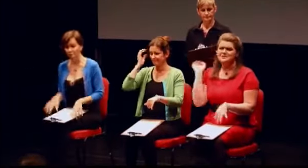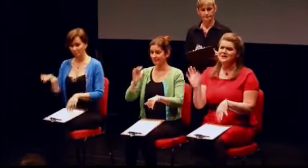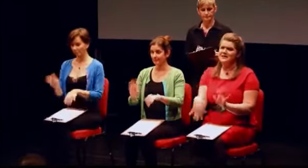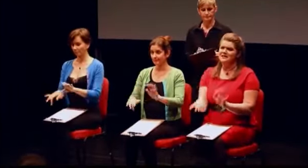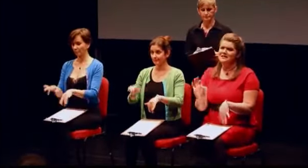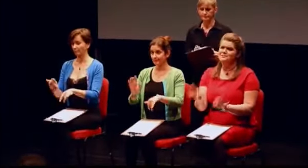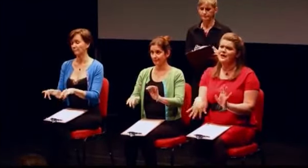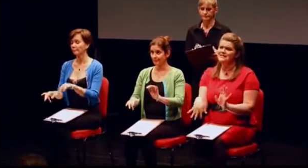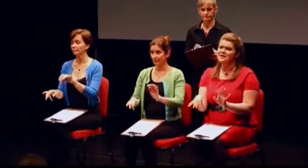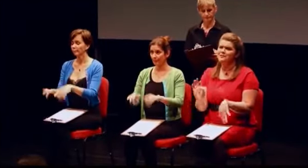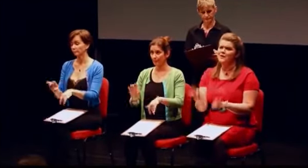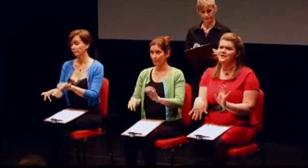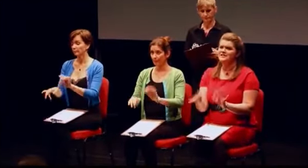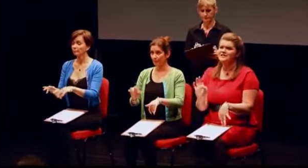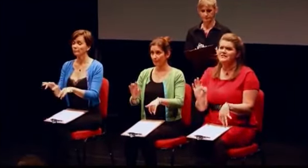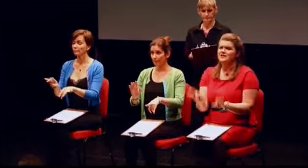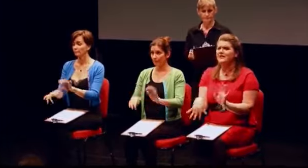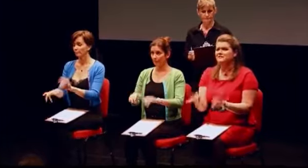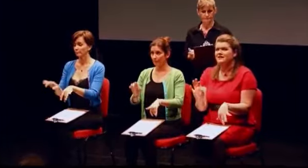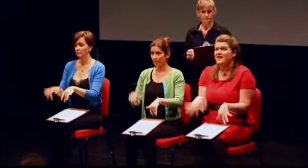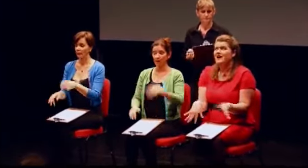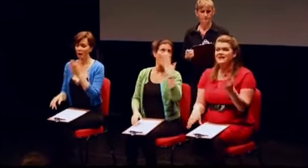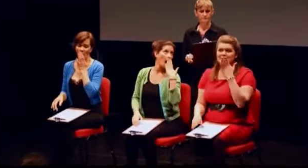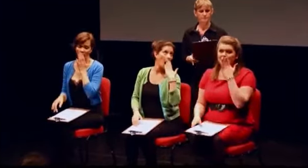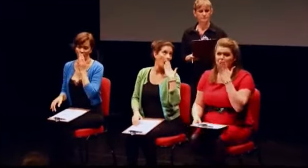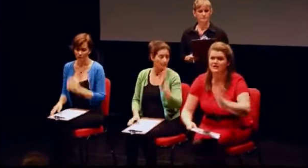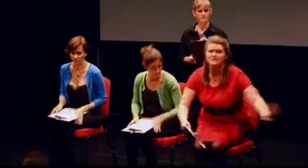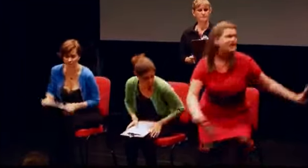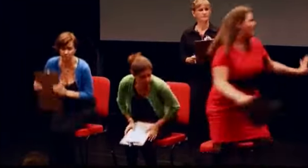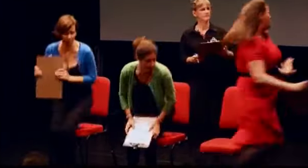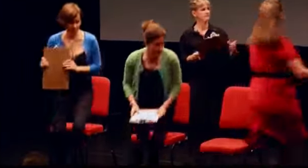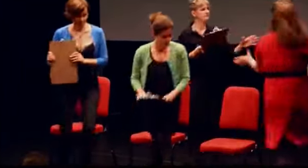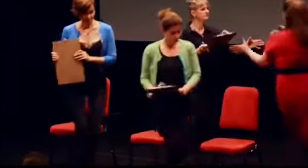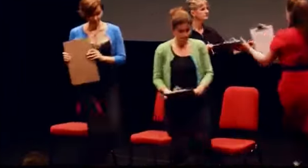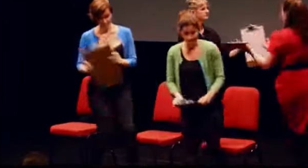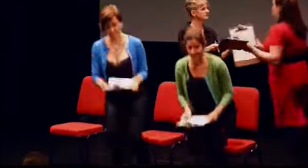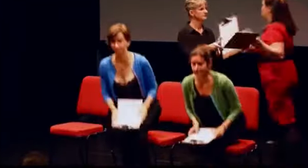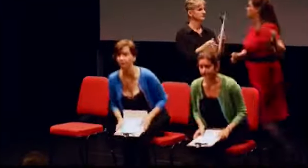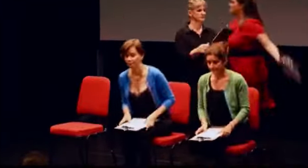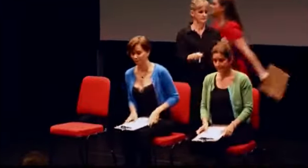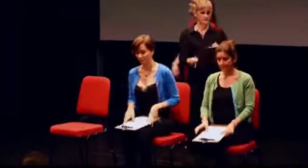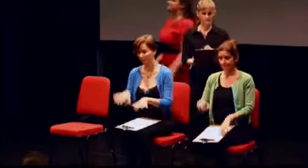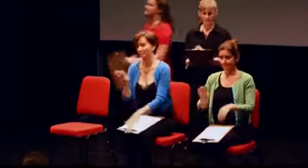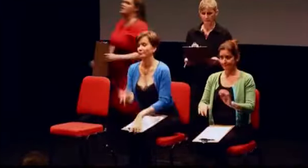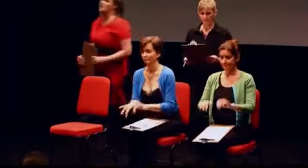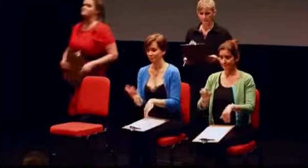My lucky breaks unbroken, the loving line unspoken. I always get the token, let's be chums.